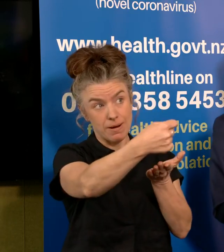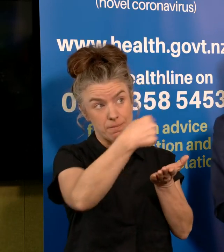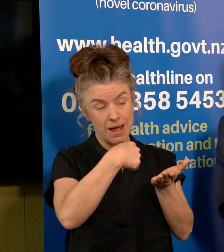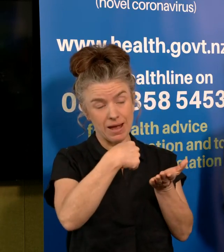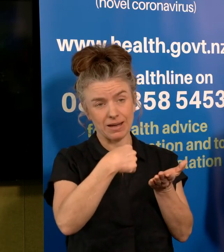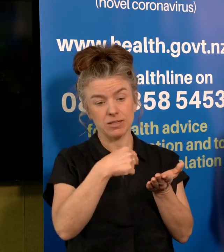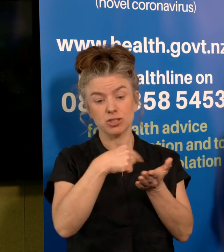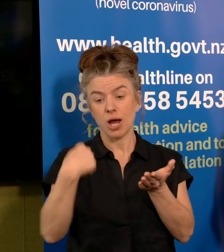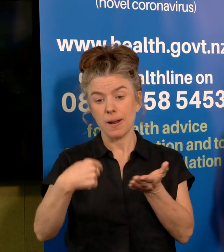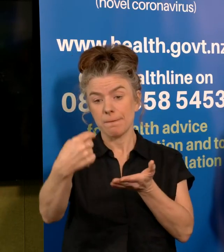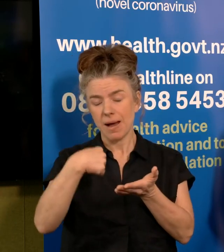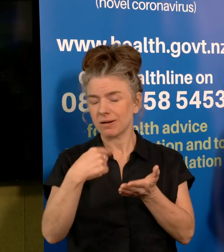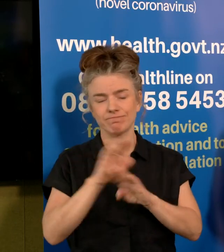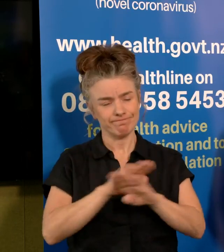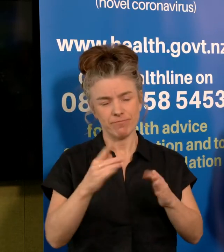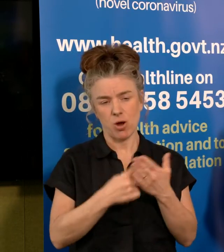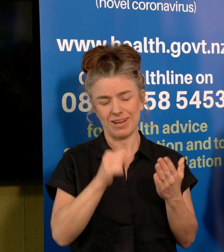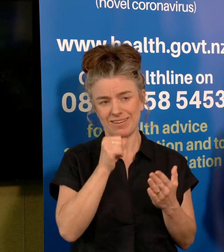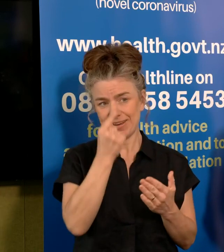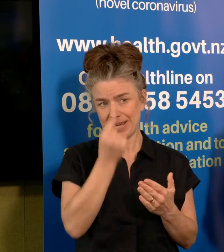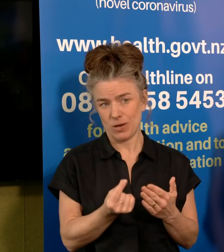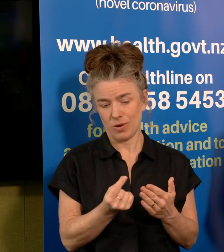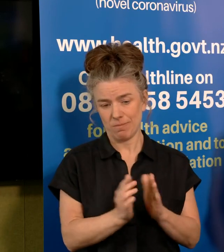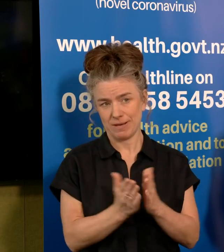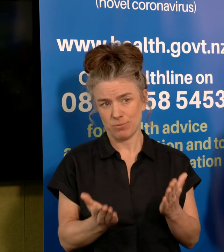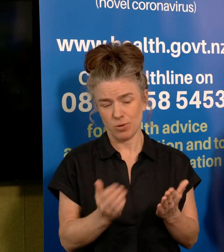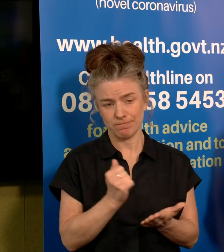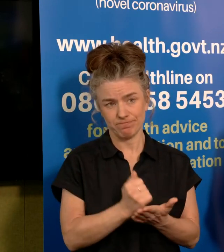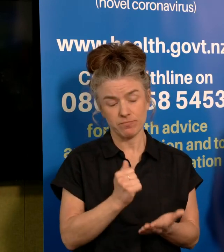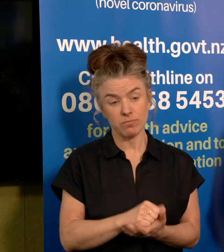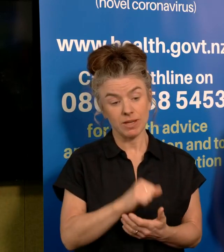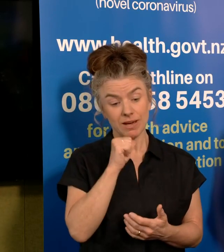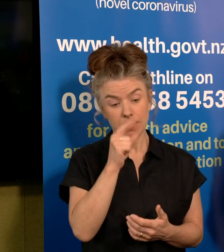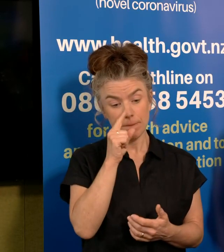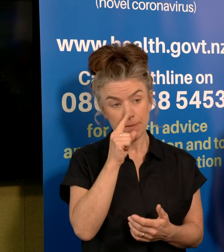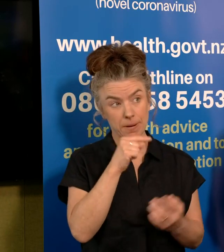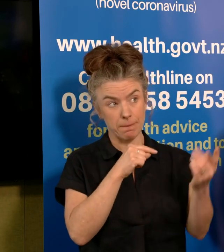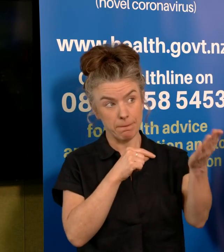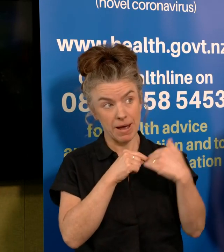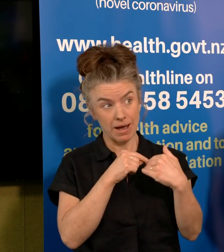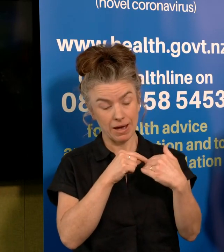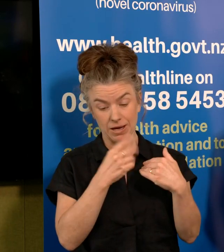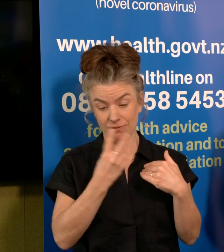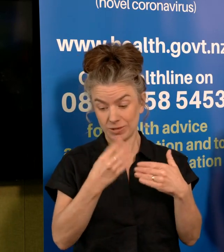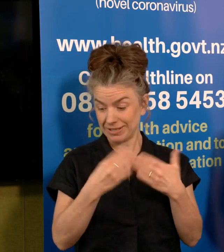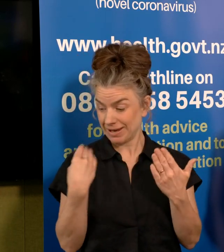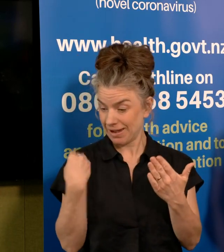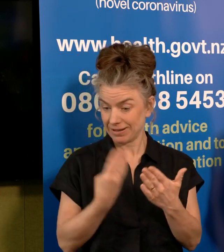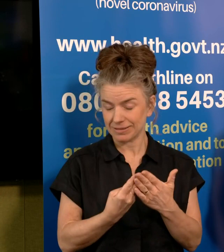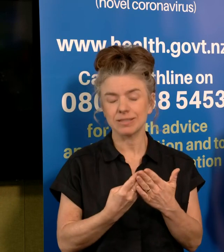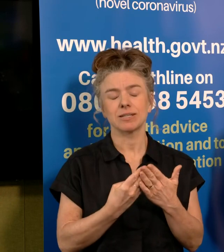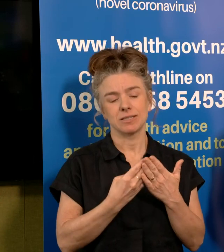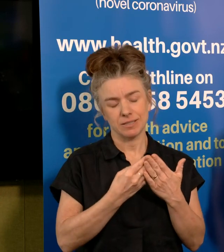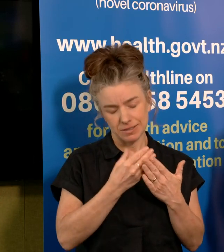are Kiwis. And anyone who came in from Iran in the last 14 days, we are requesting and